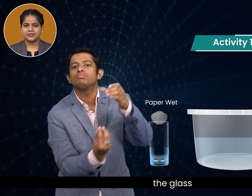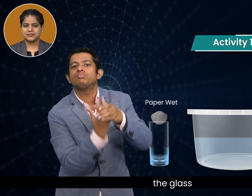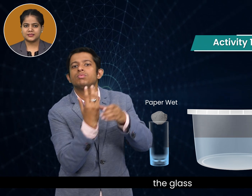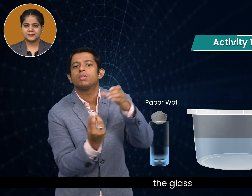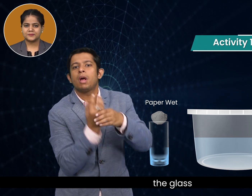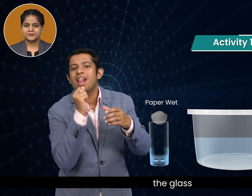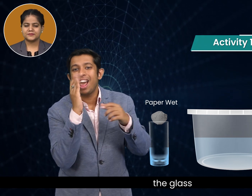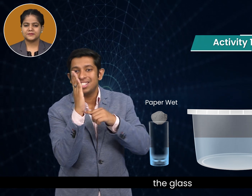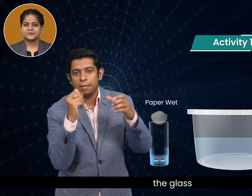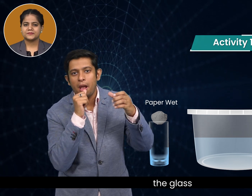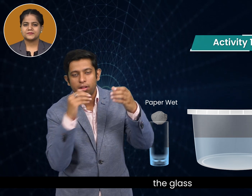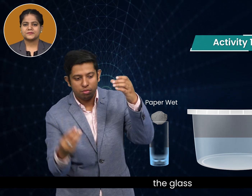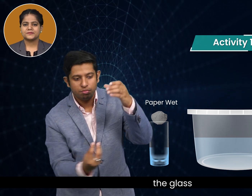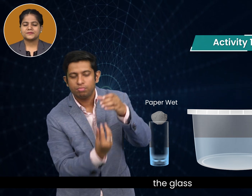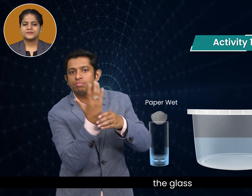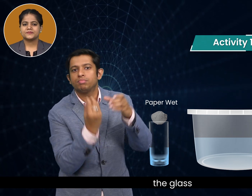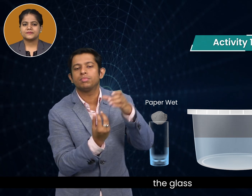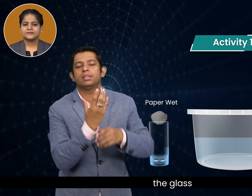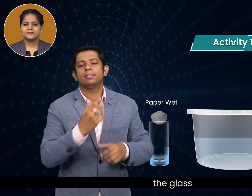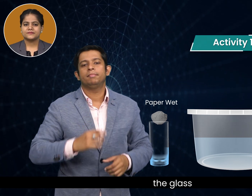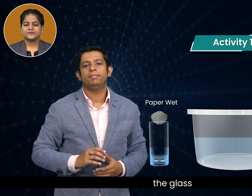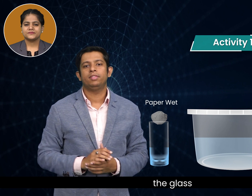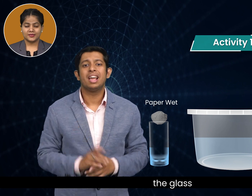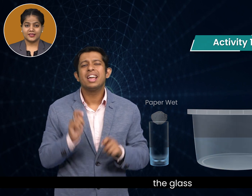the glass.